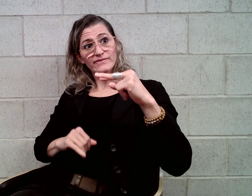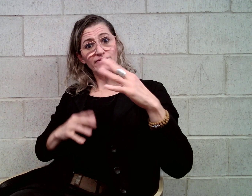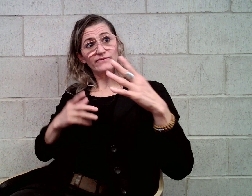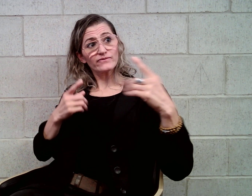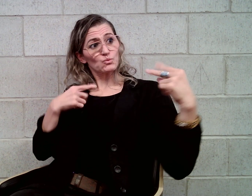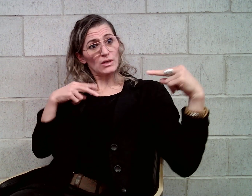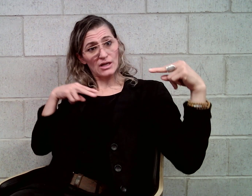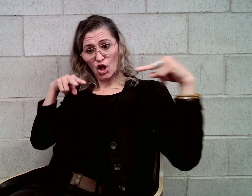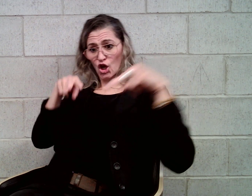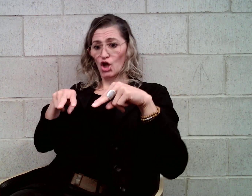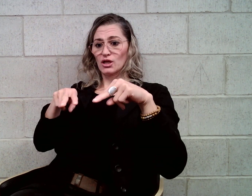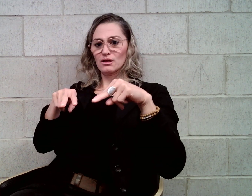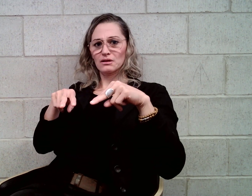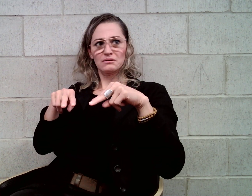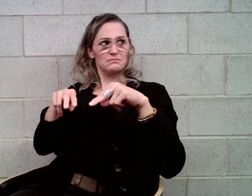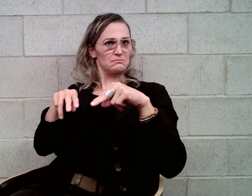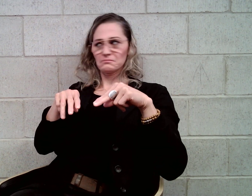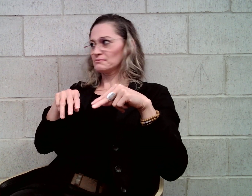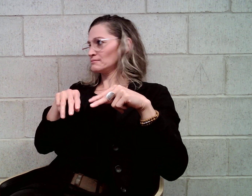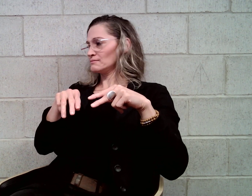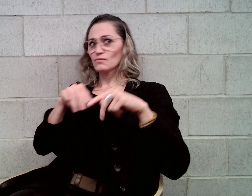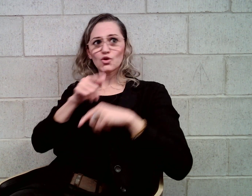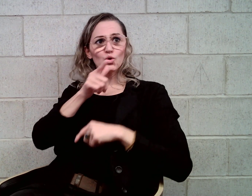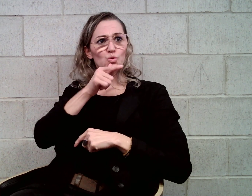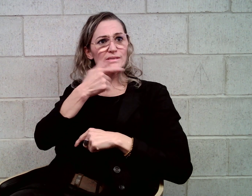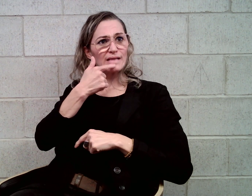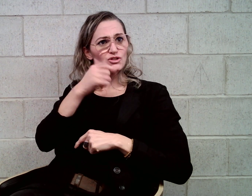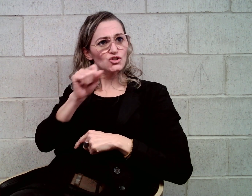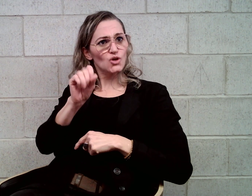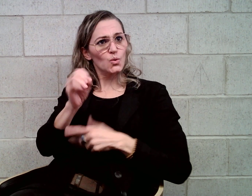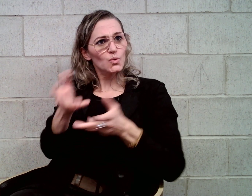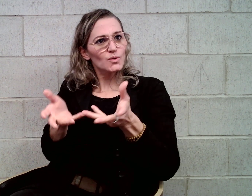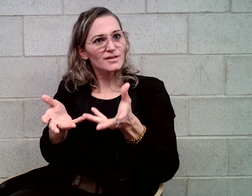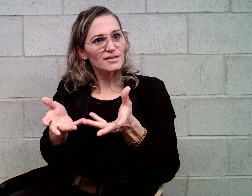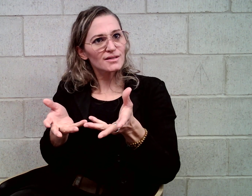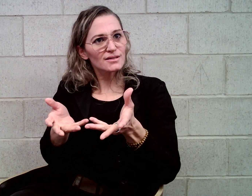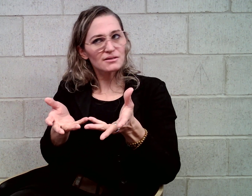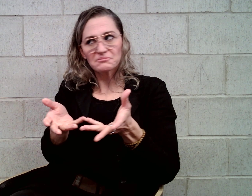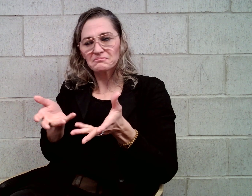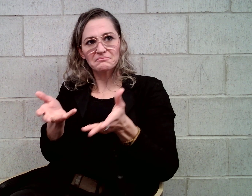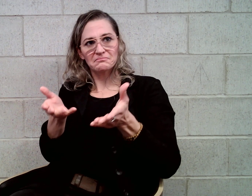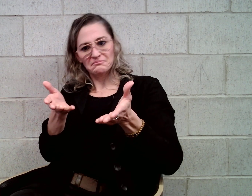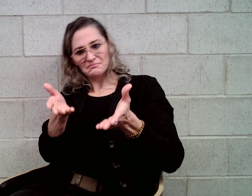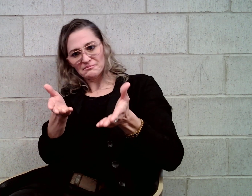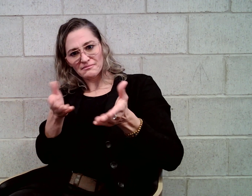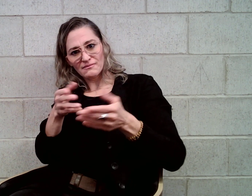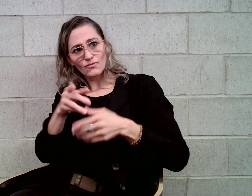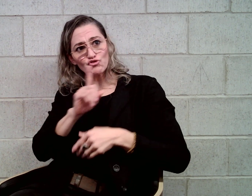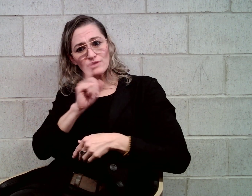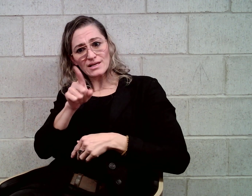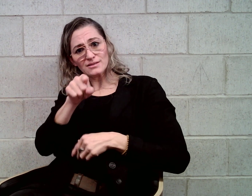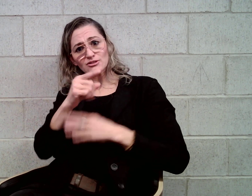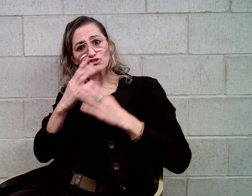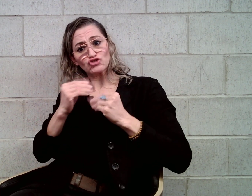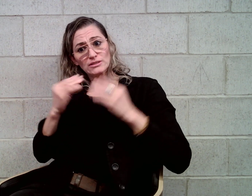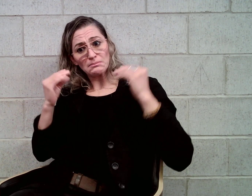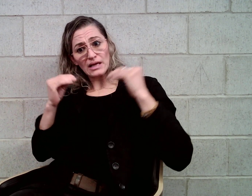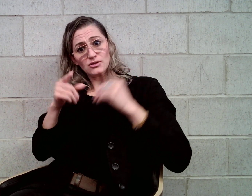artistic perspective as well, I feel that we're looking at this and I have to question, who